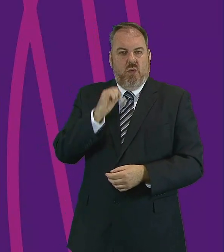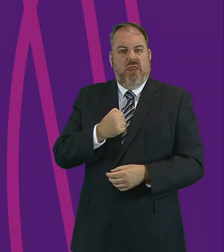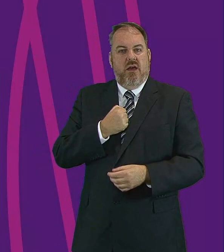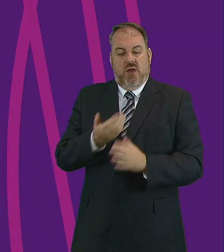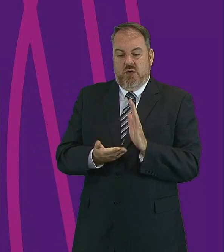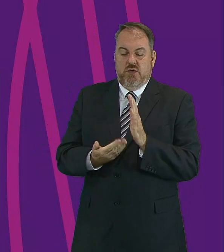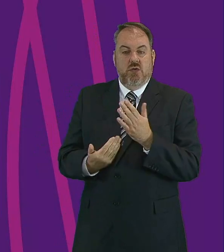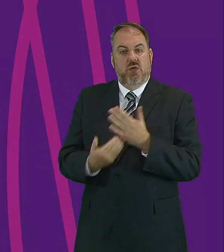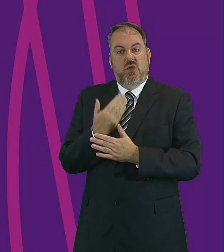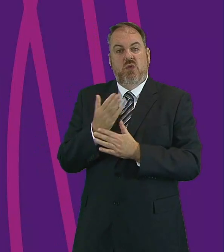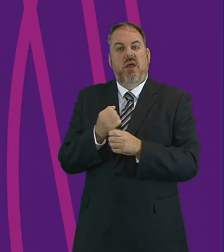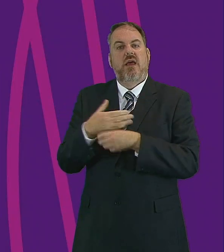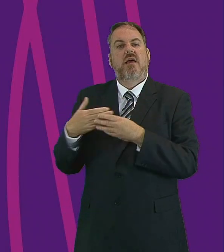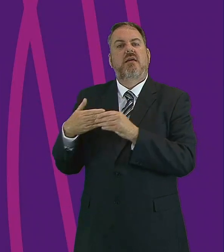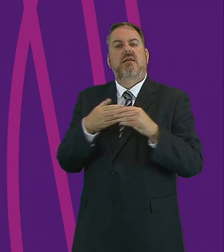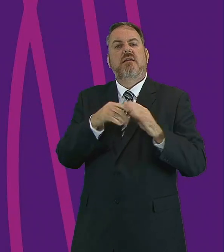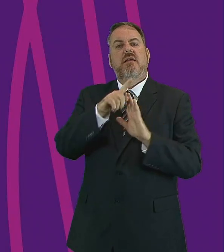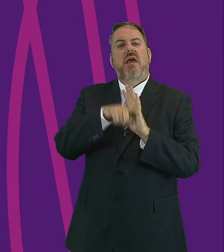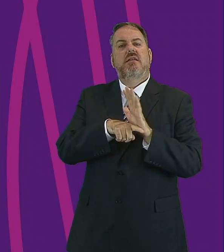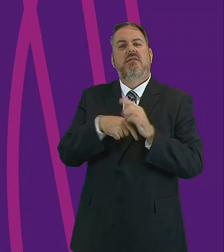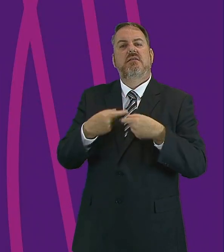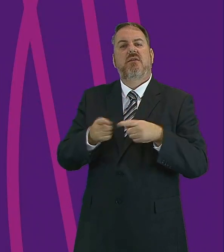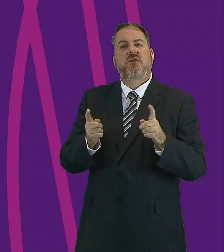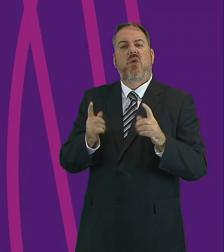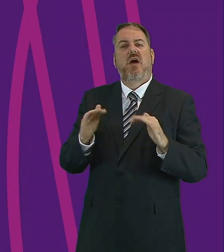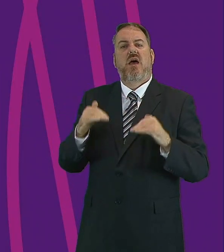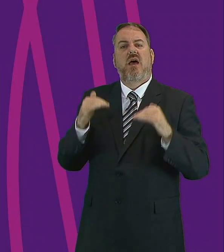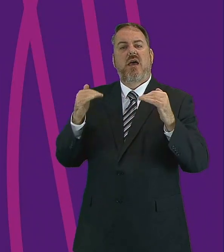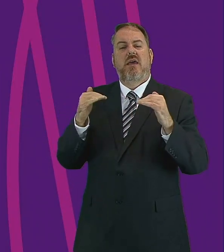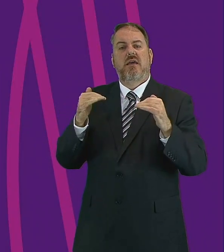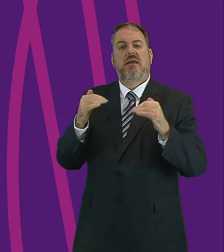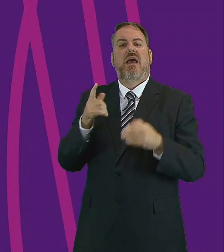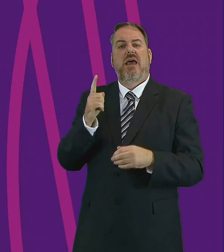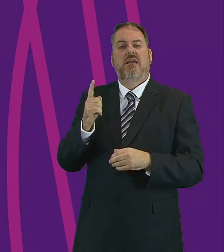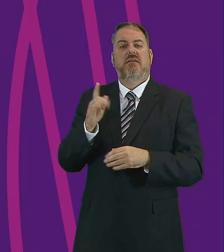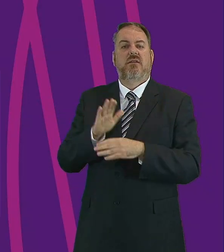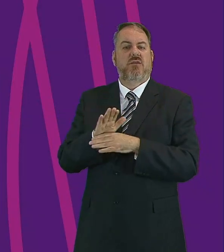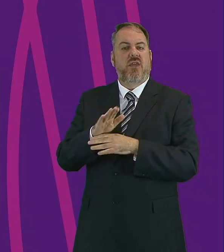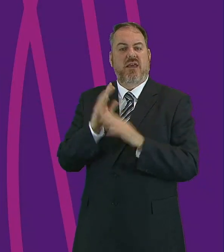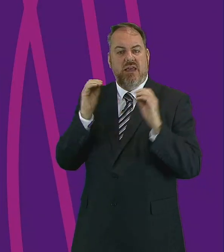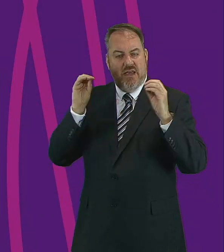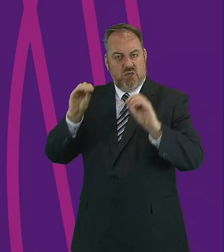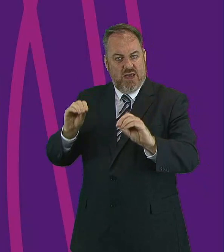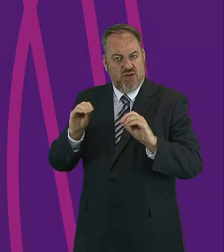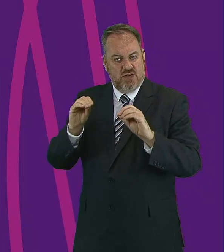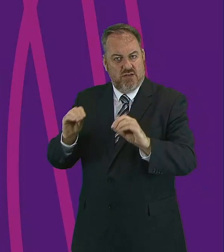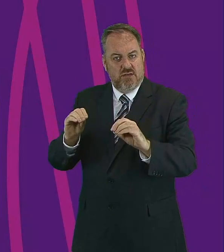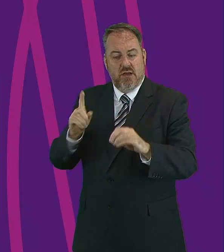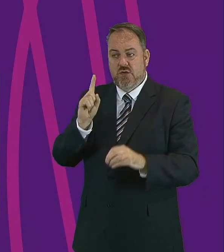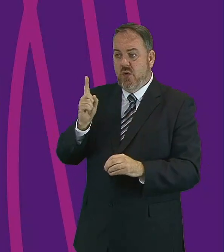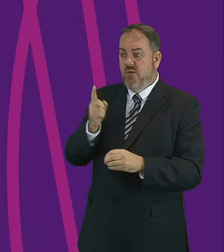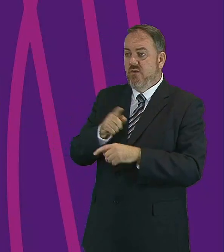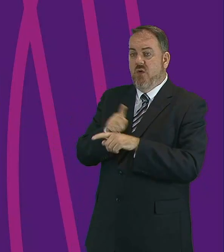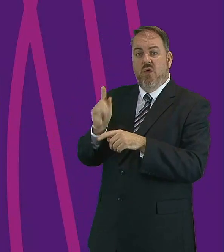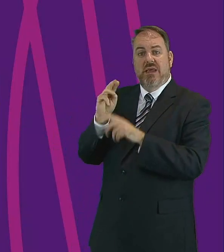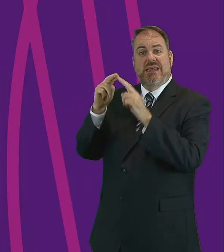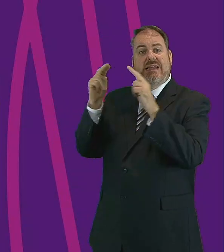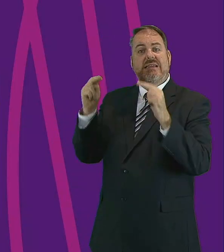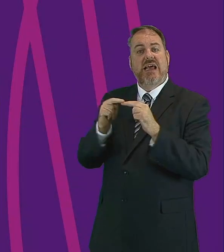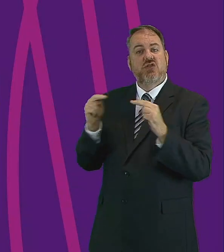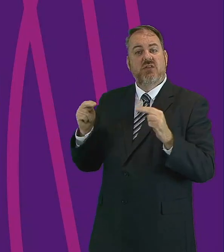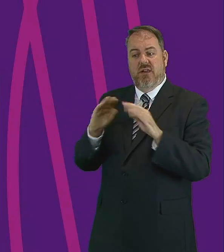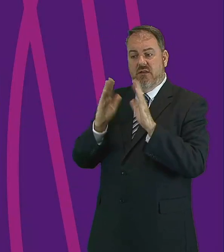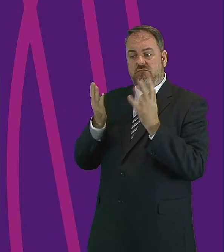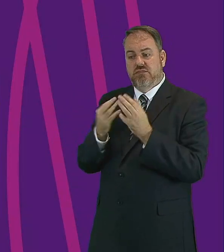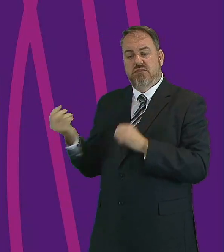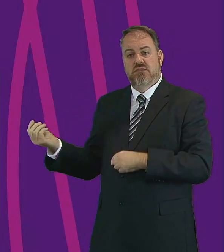for higher and further education that was published yesterday by the Deputy First Minister. And in terms of international students, the